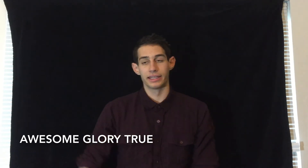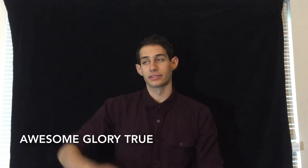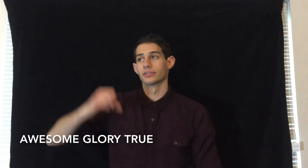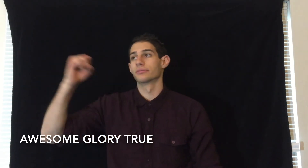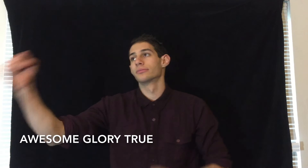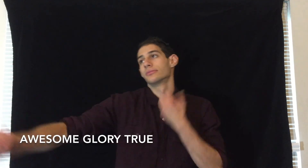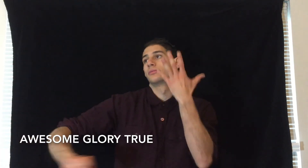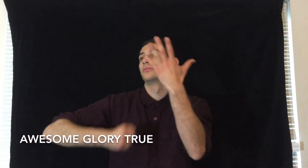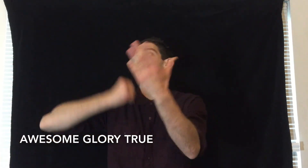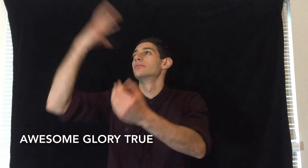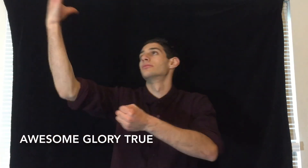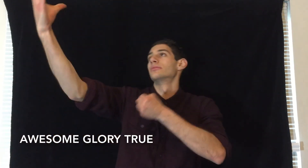this.